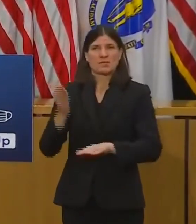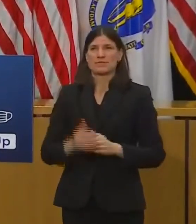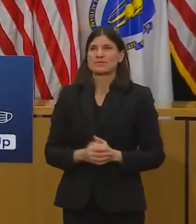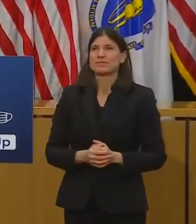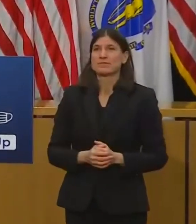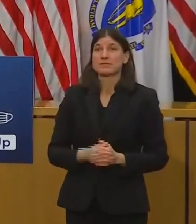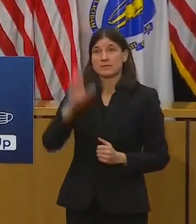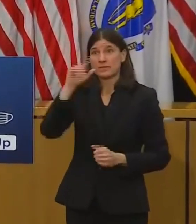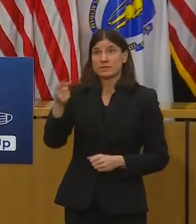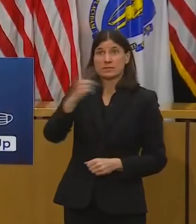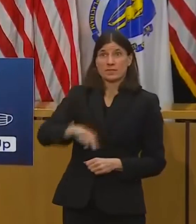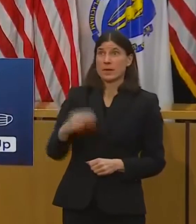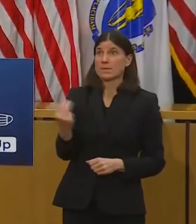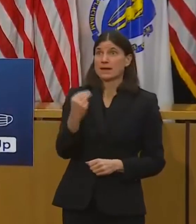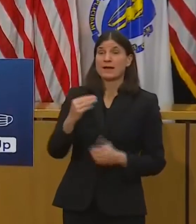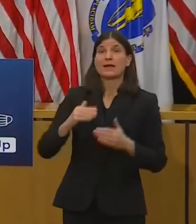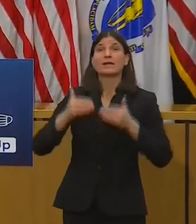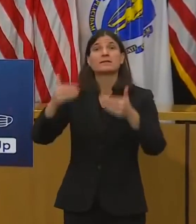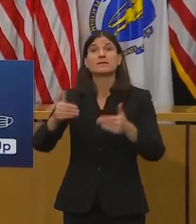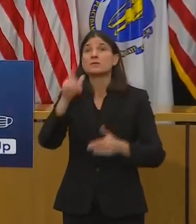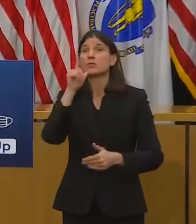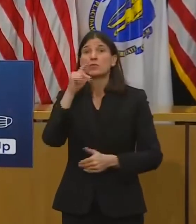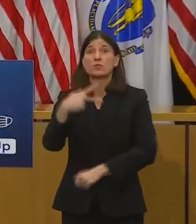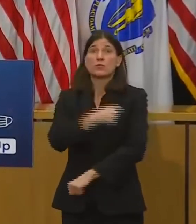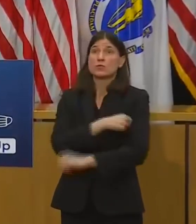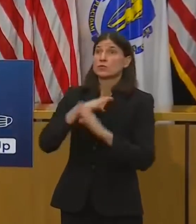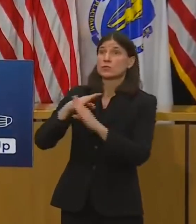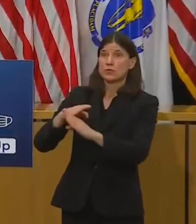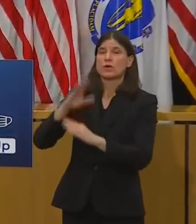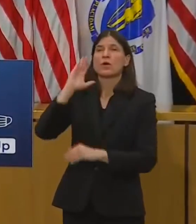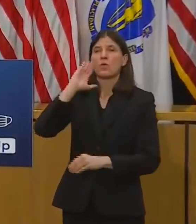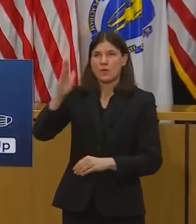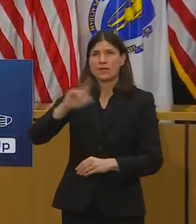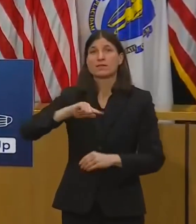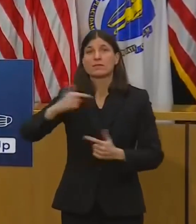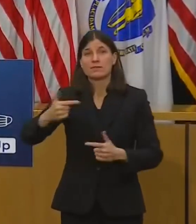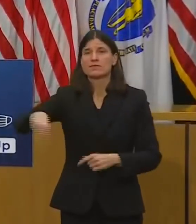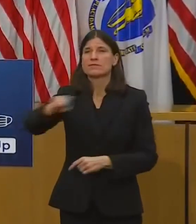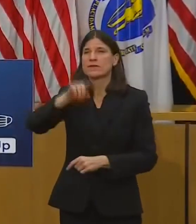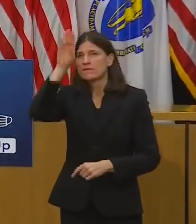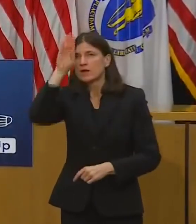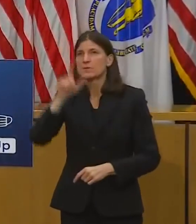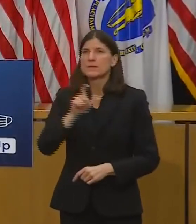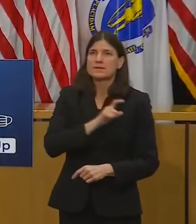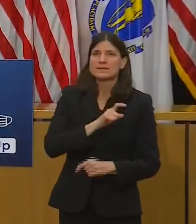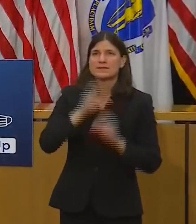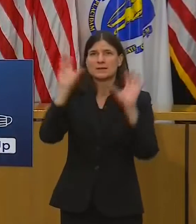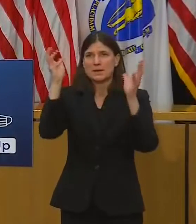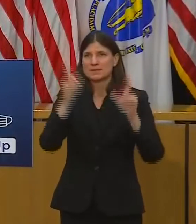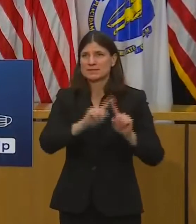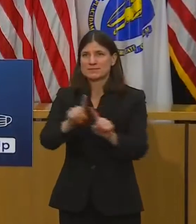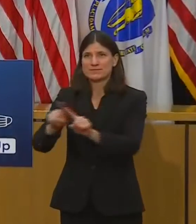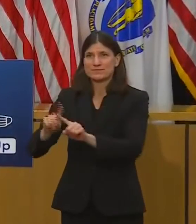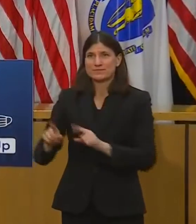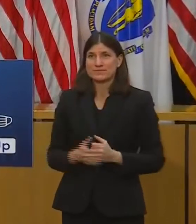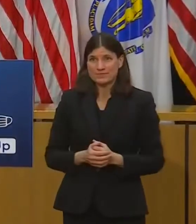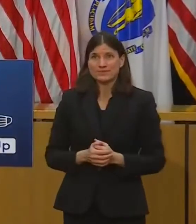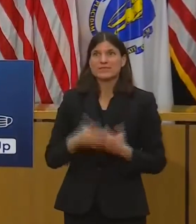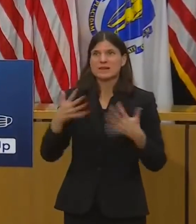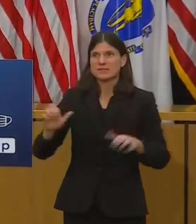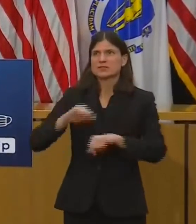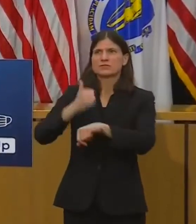119 vaccination sites where first responders can get a vaccine, and the command center is also working to set up several mass